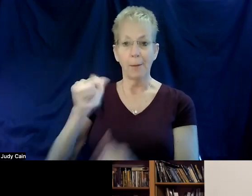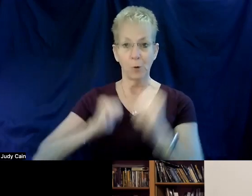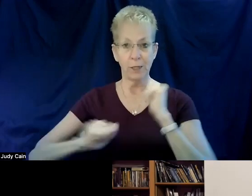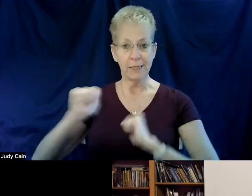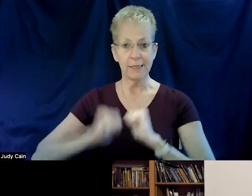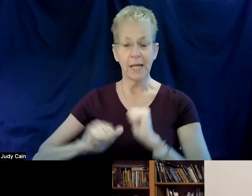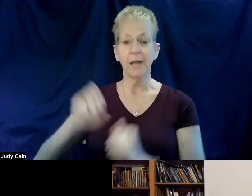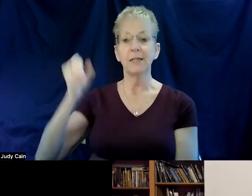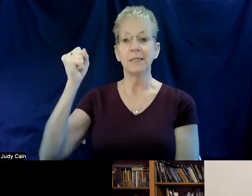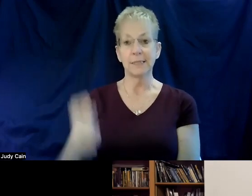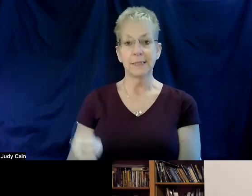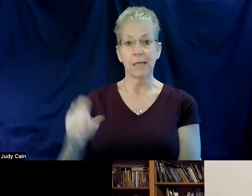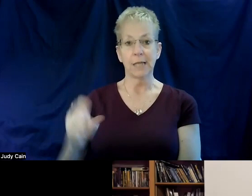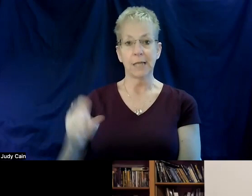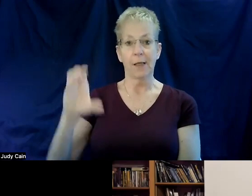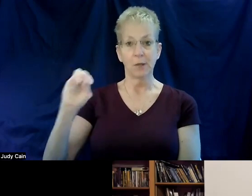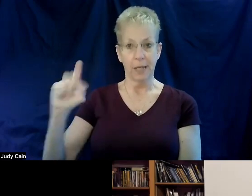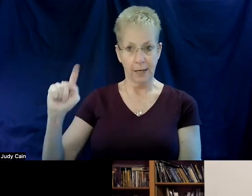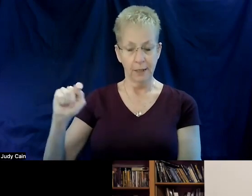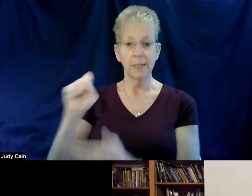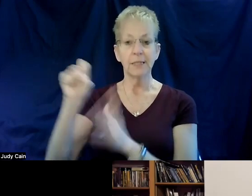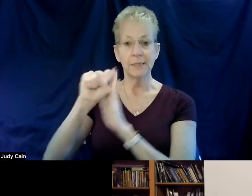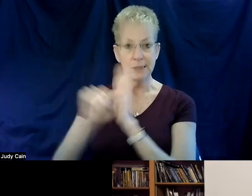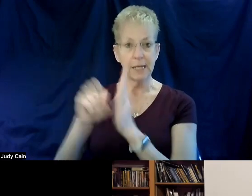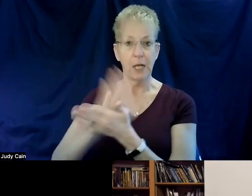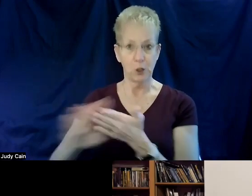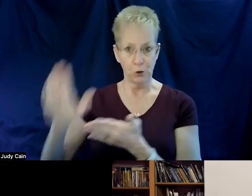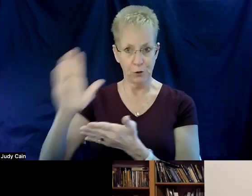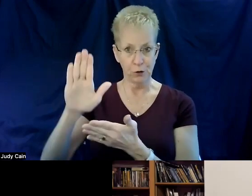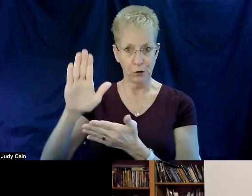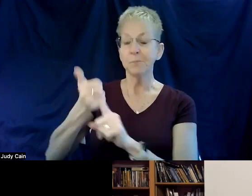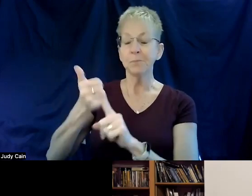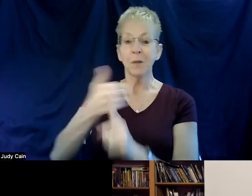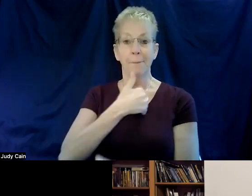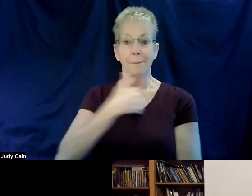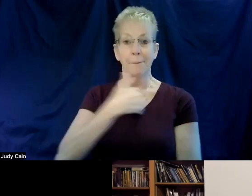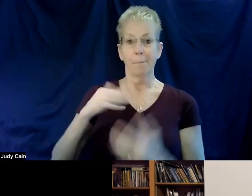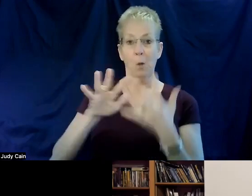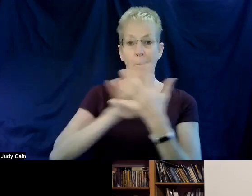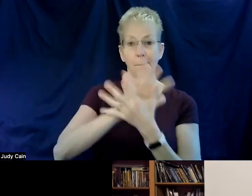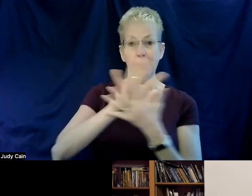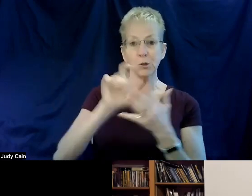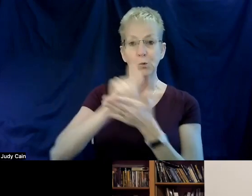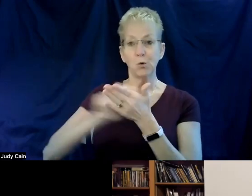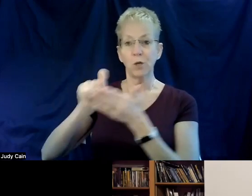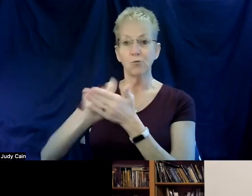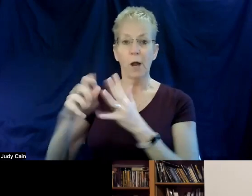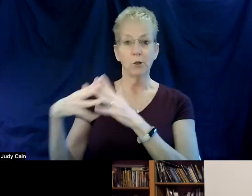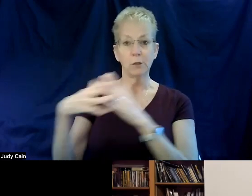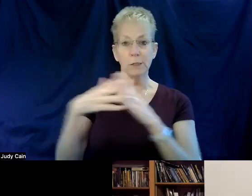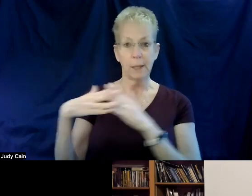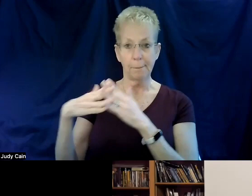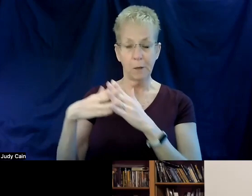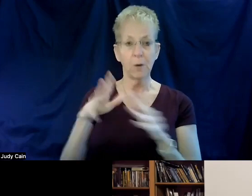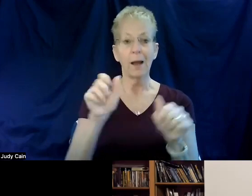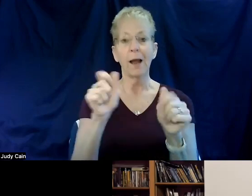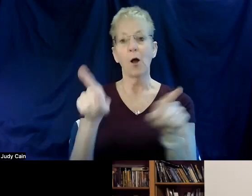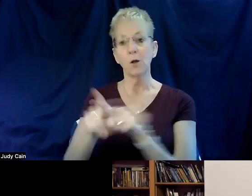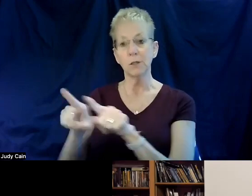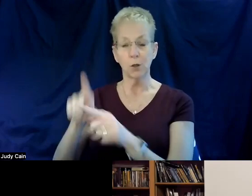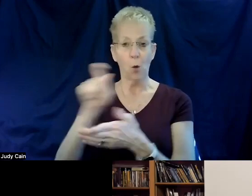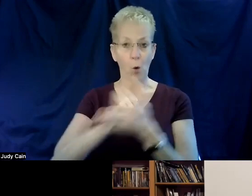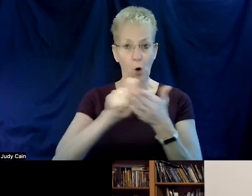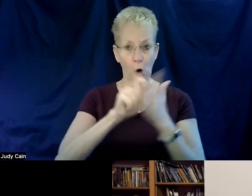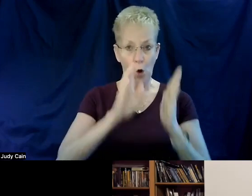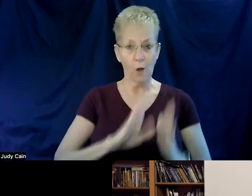Southern Connecticut State University. He's a member of the Mystery Writers of America and the Authors Guild. He has worked